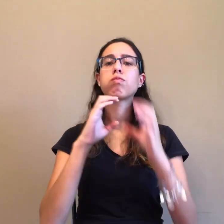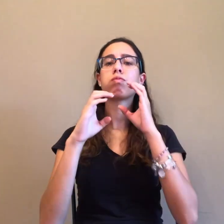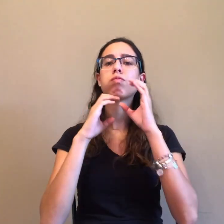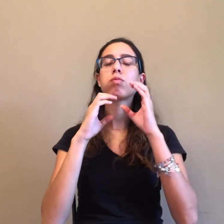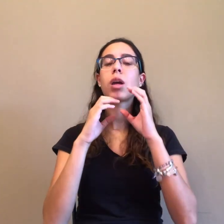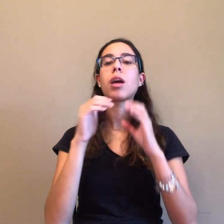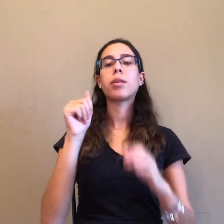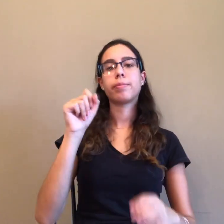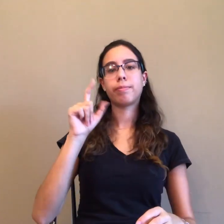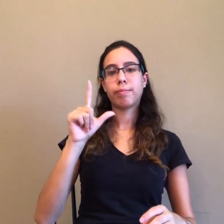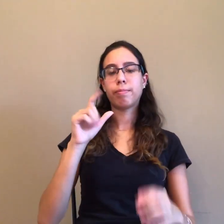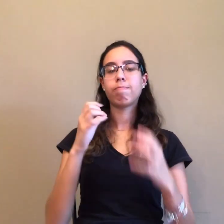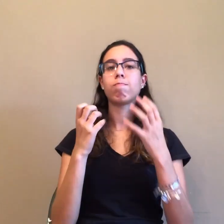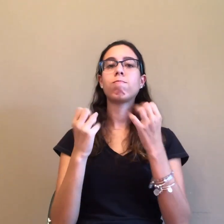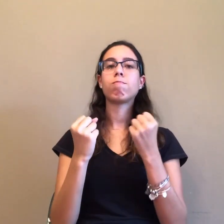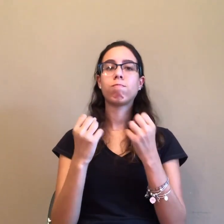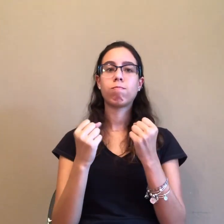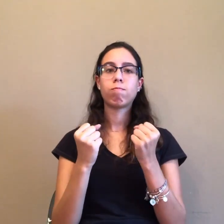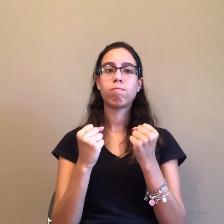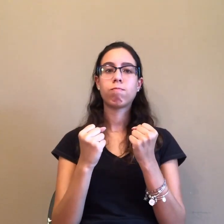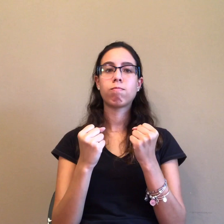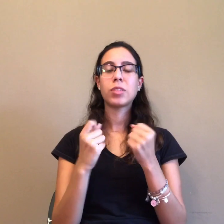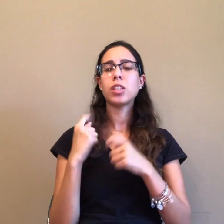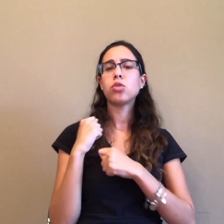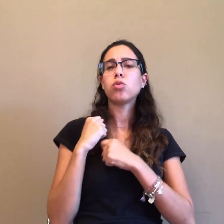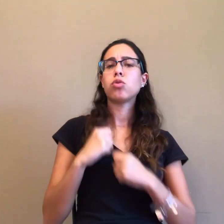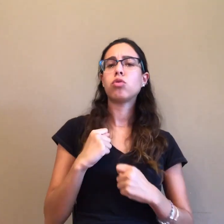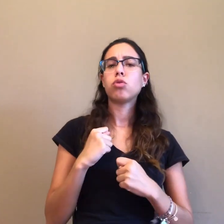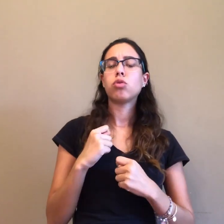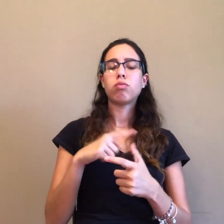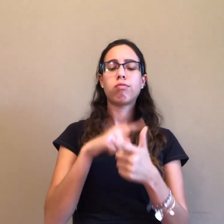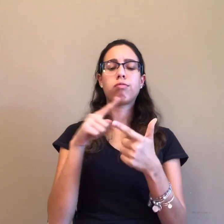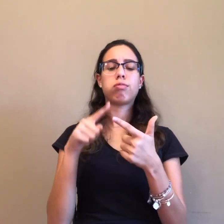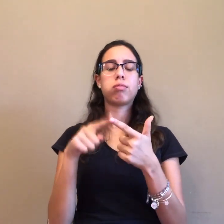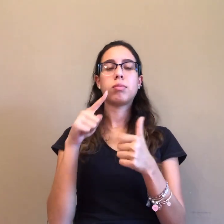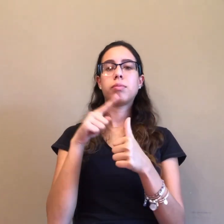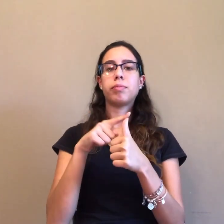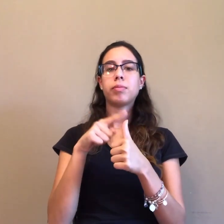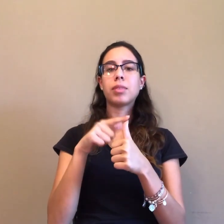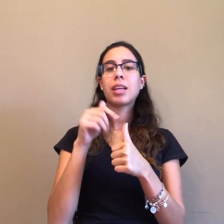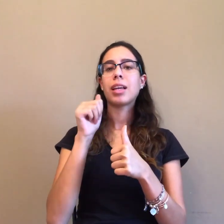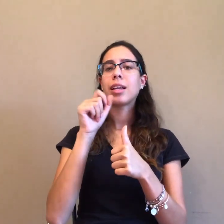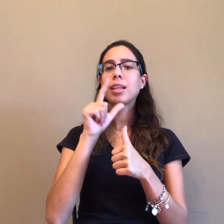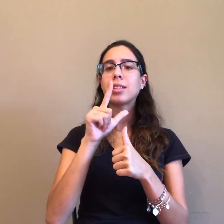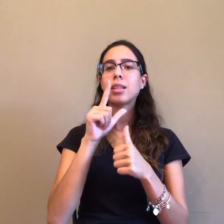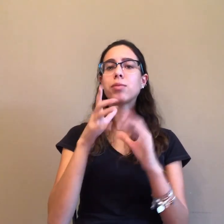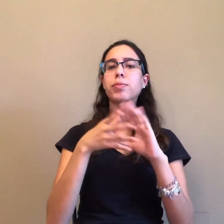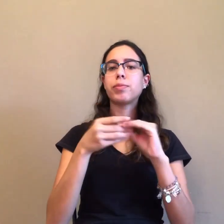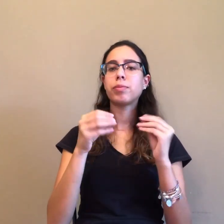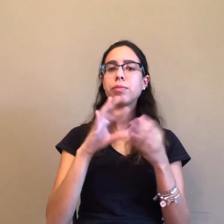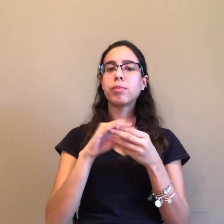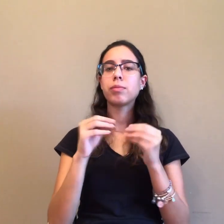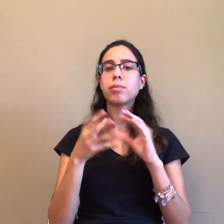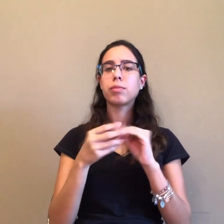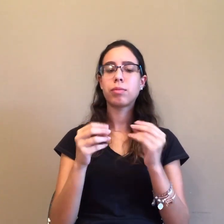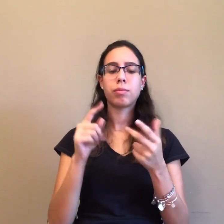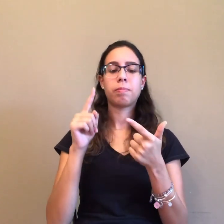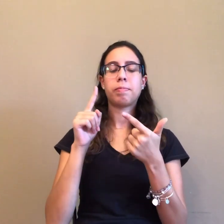Their preferred mode of communication is American Sign Language. They hold many traditions. First, ASL stories,